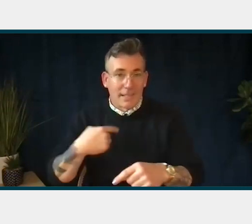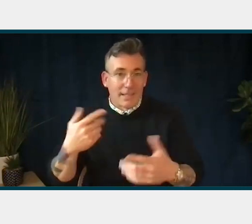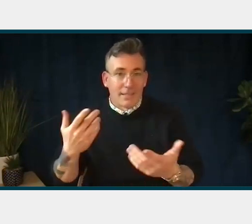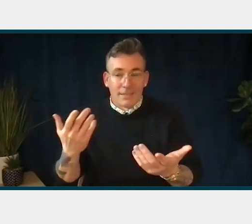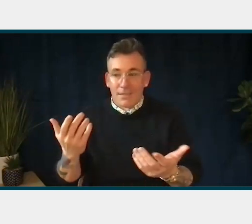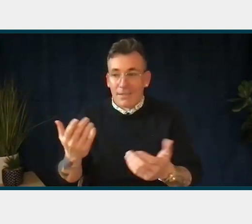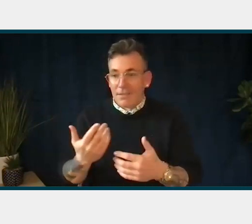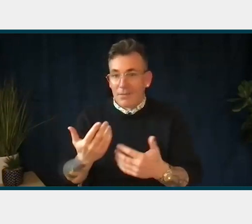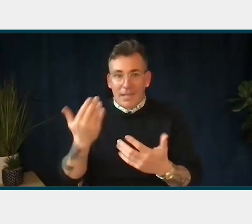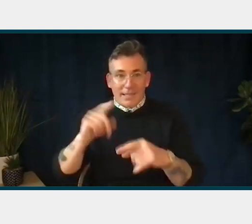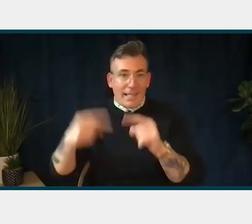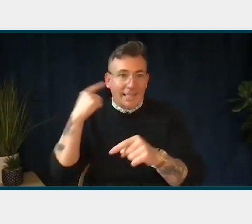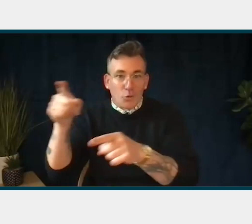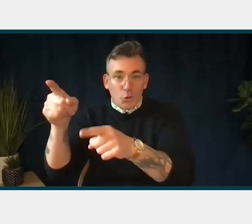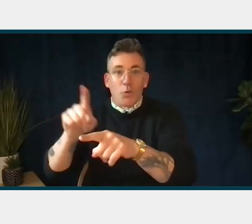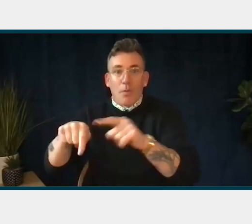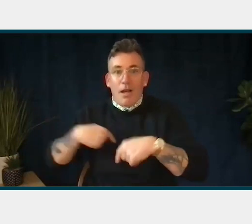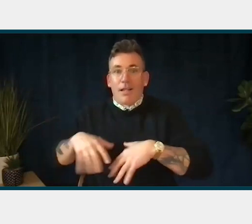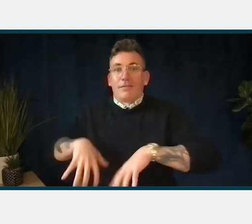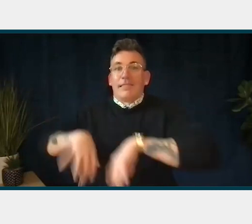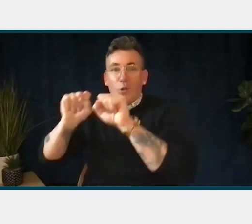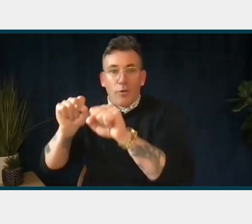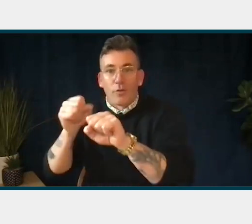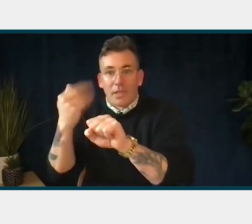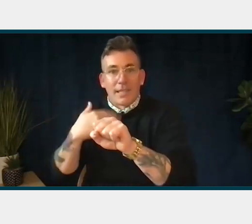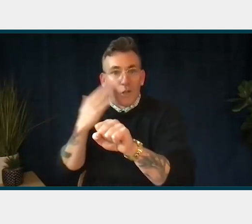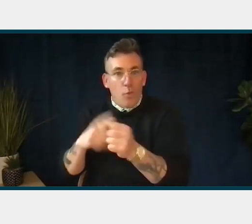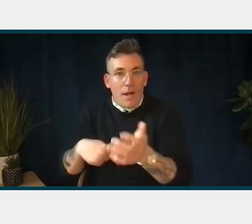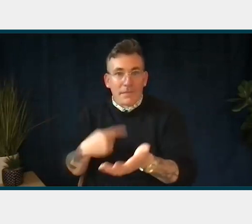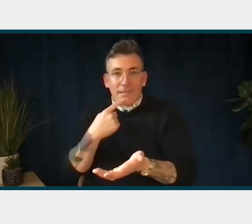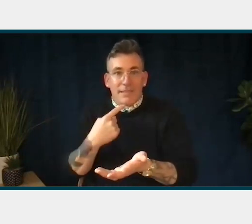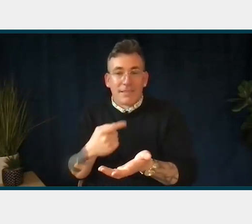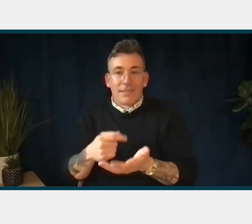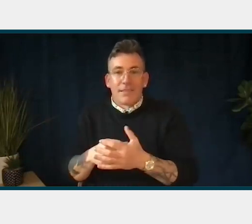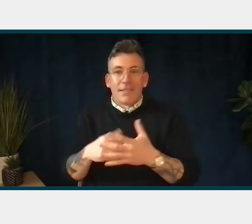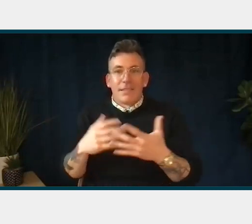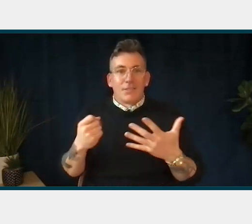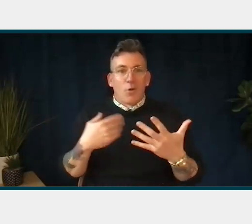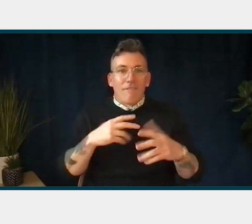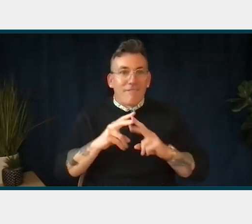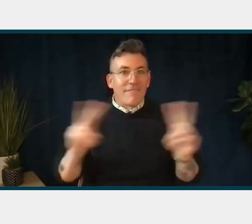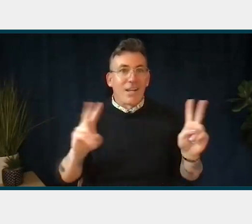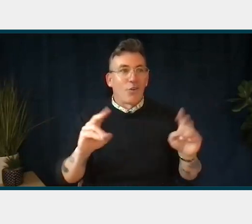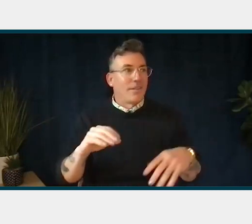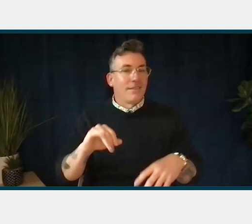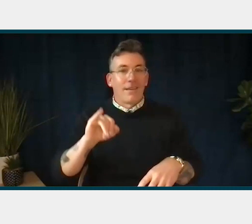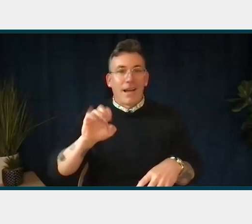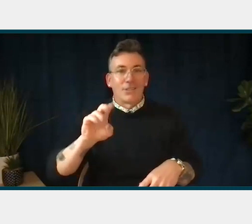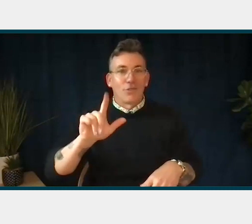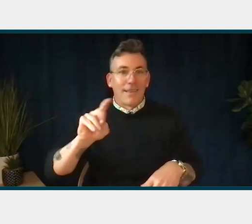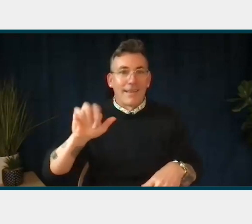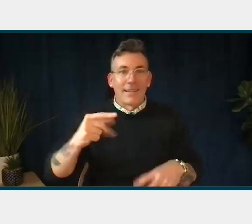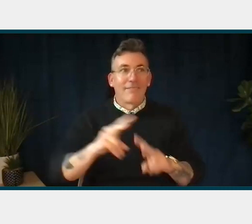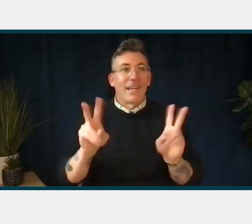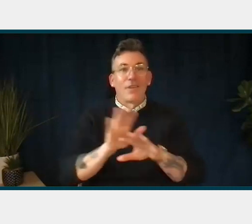Or I'll take control of the whole conversation because, I can't hear you, but I can take over because I know what I'm saying.